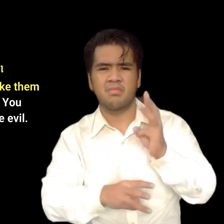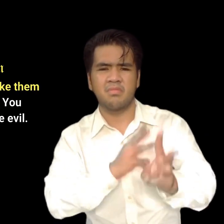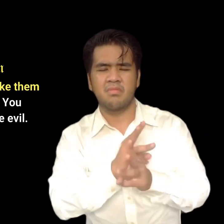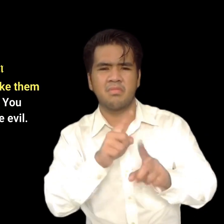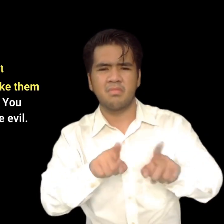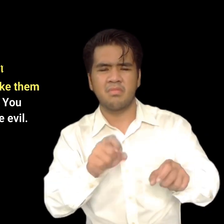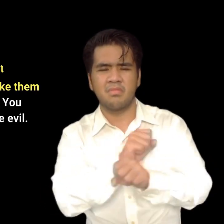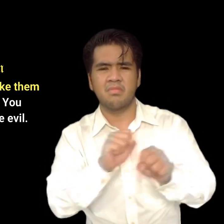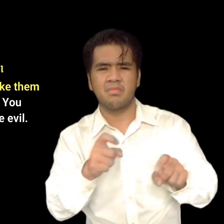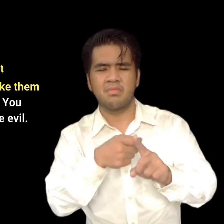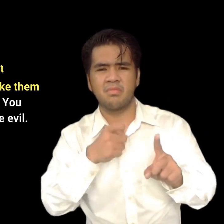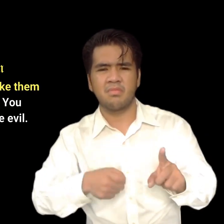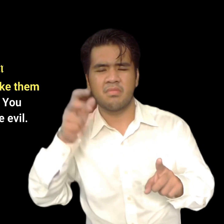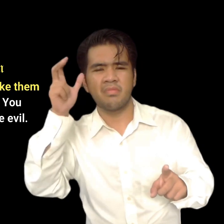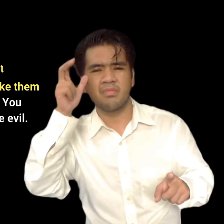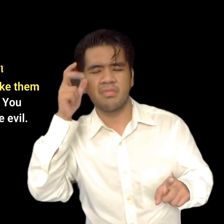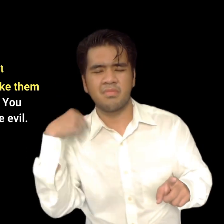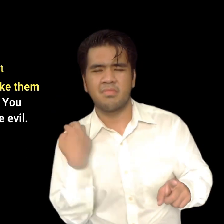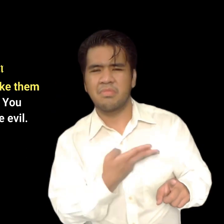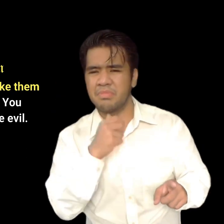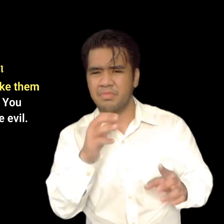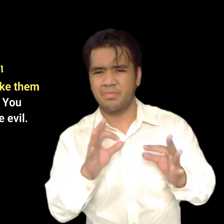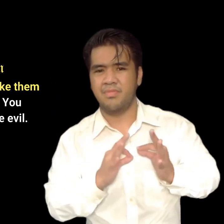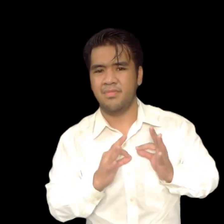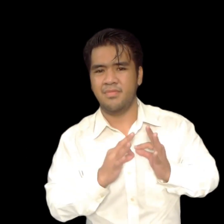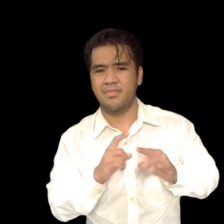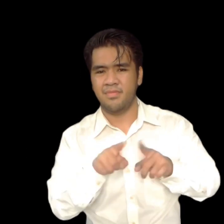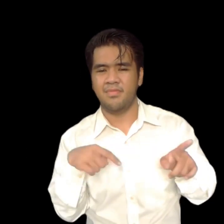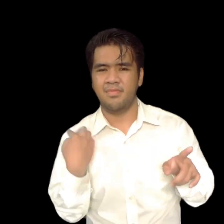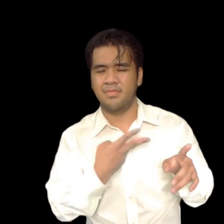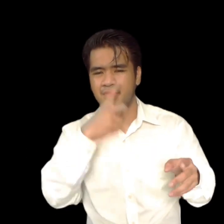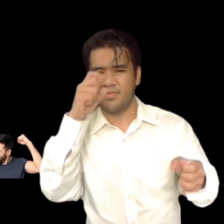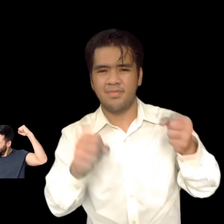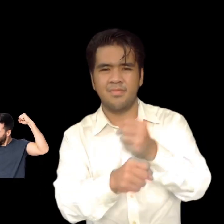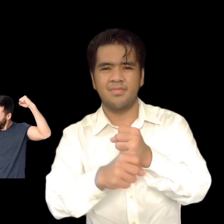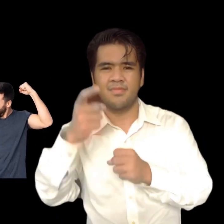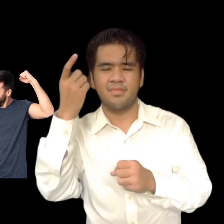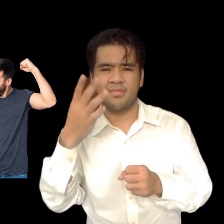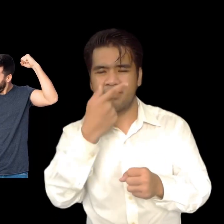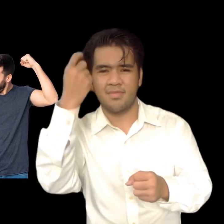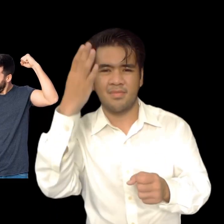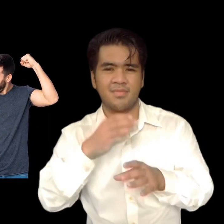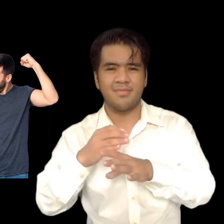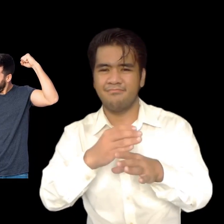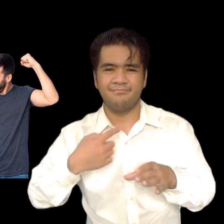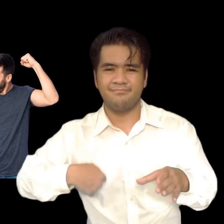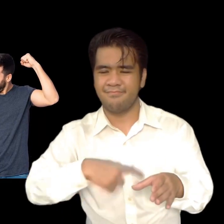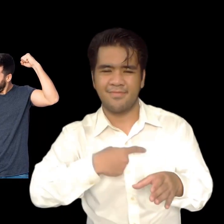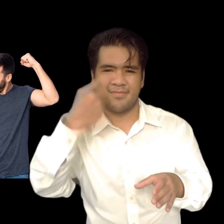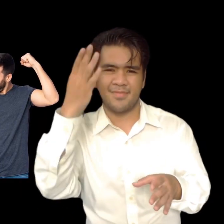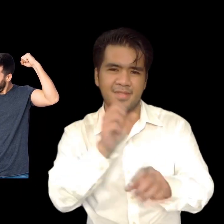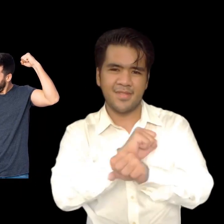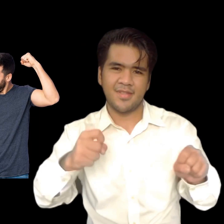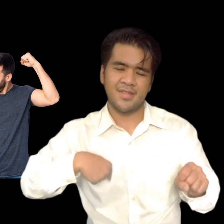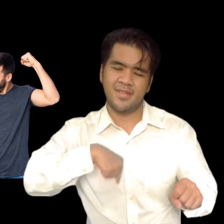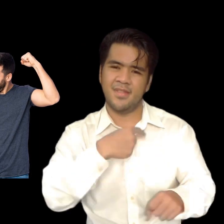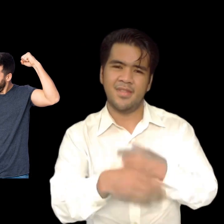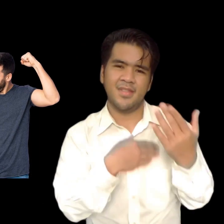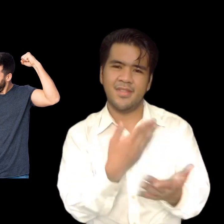if we will not be taken out of the world before the great tribulation, we shouldn't worry, but instead trust only. For God will preserve us and will